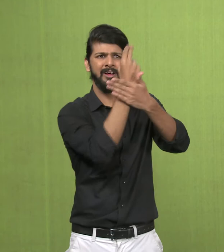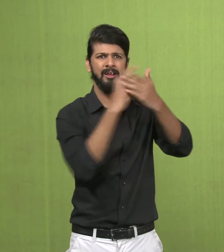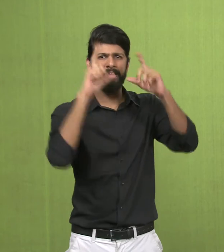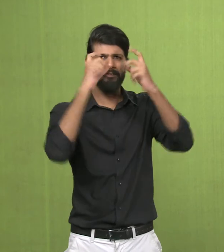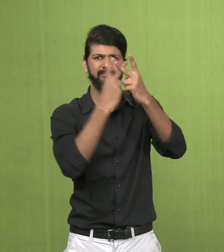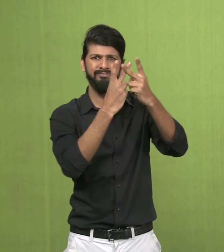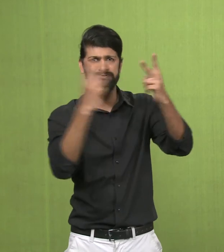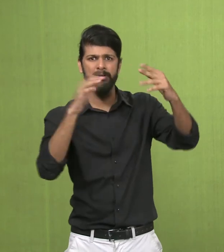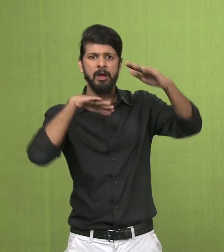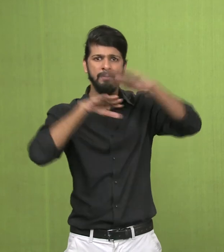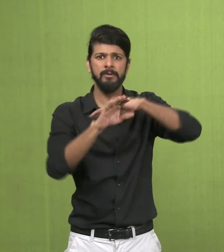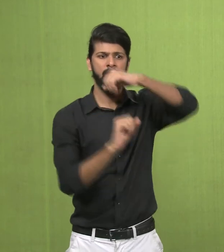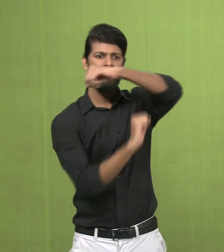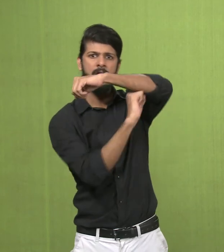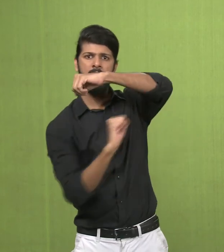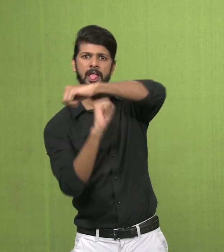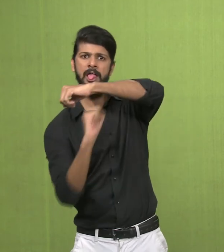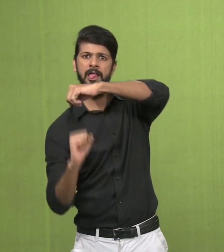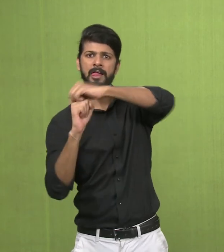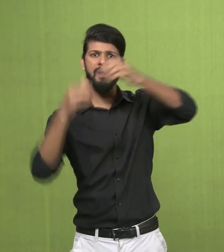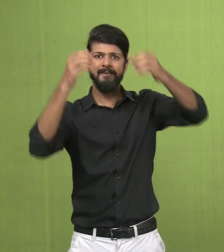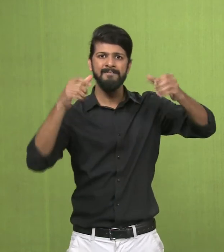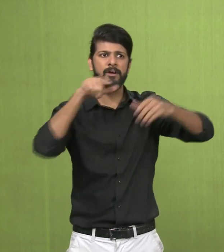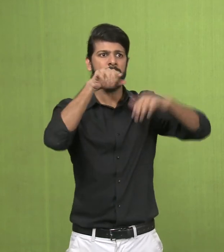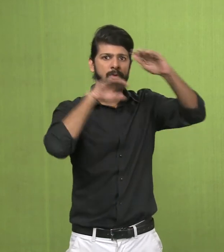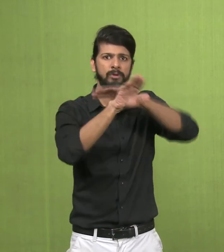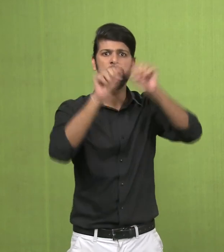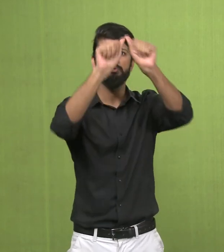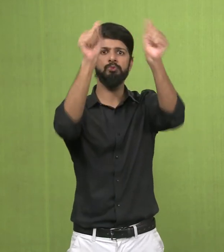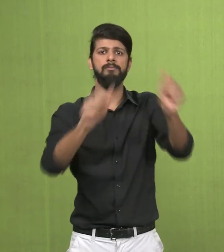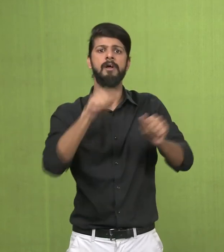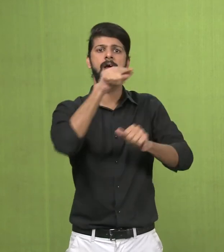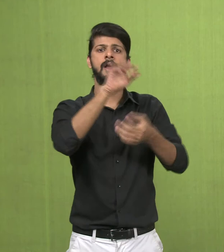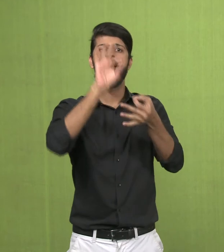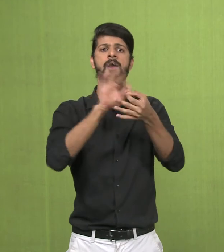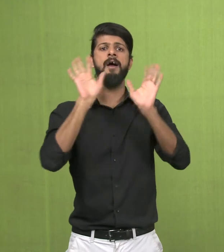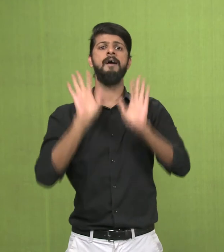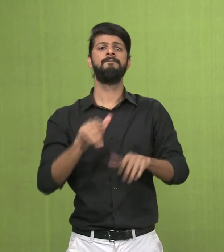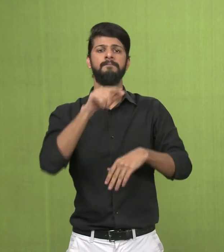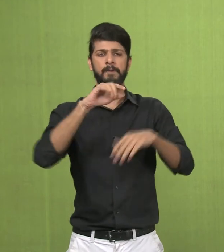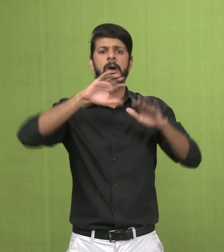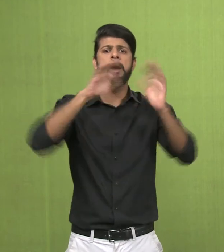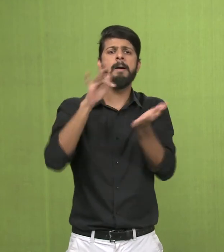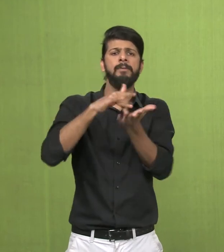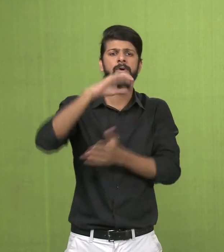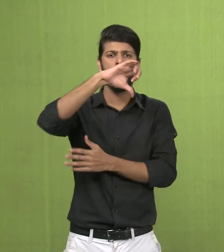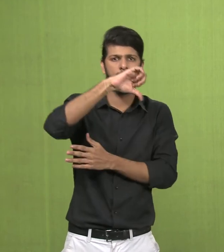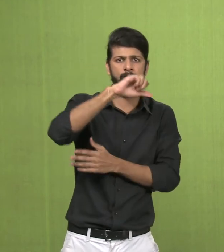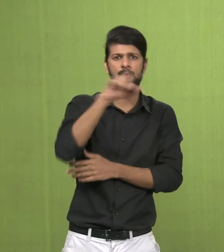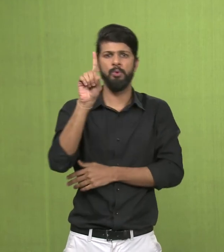Then the next phase were the images of Buddha on the pillars and